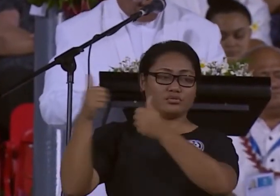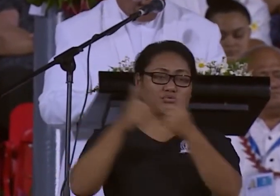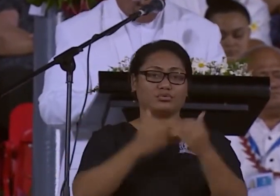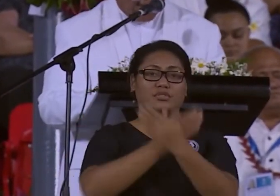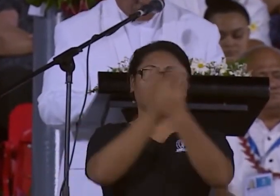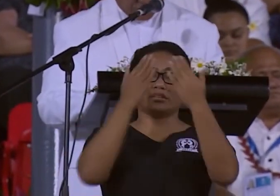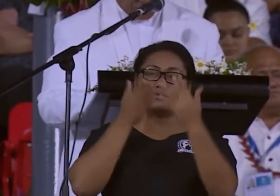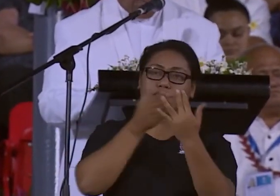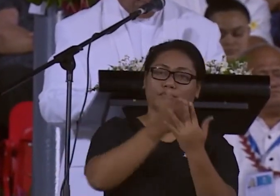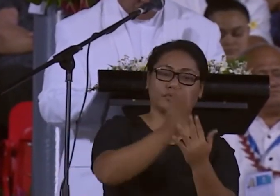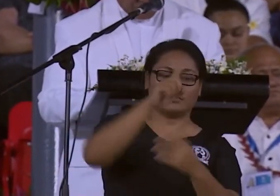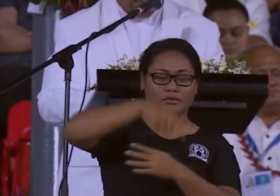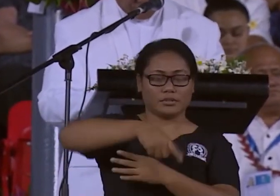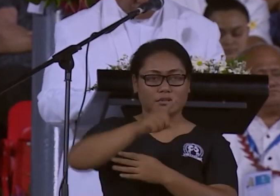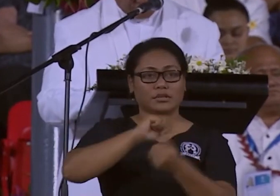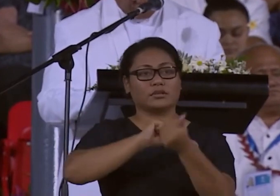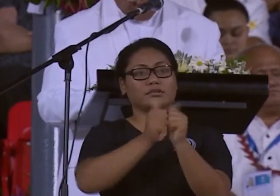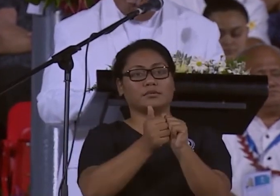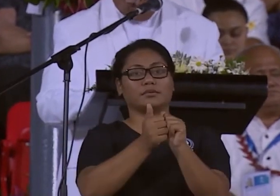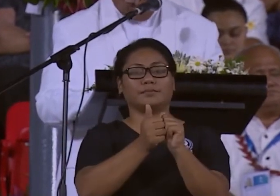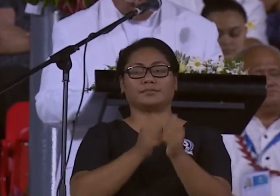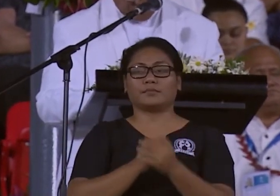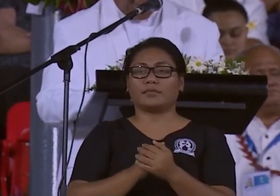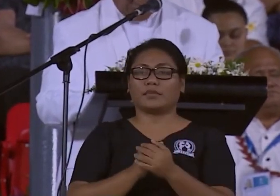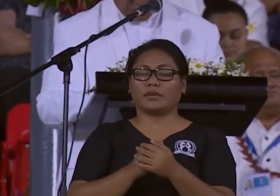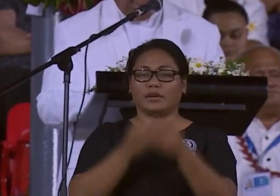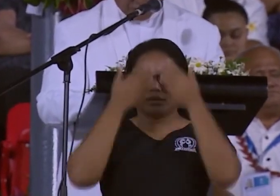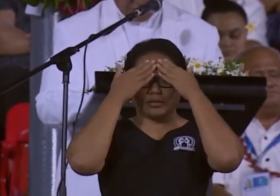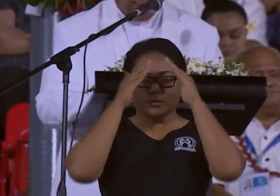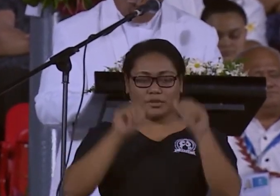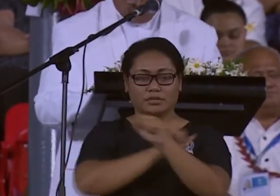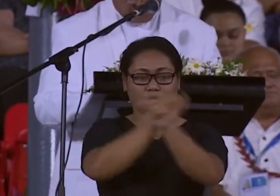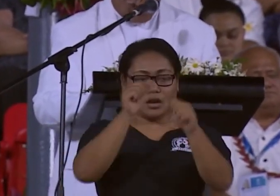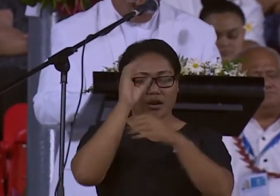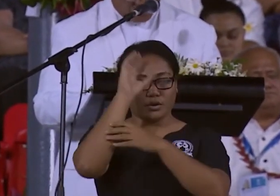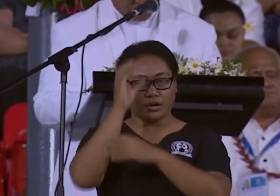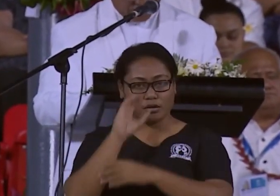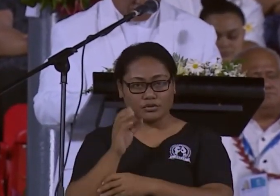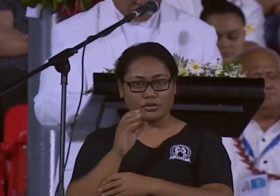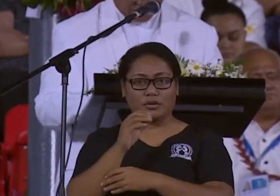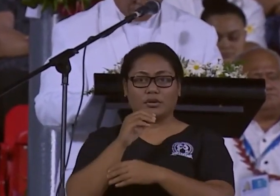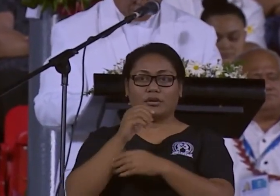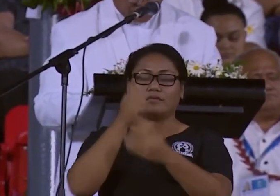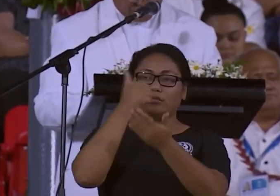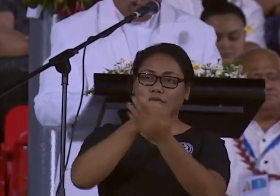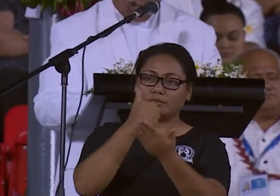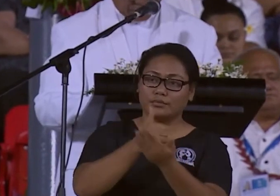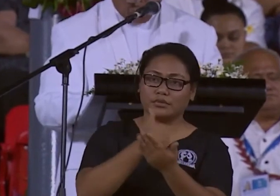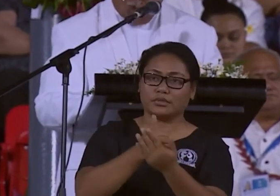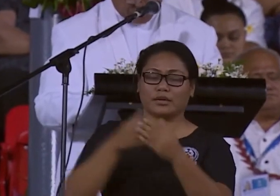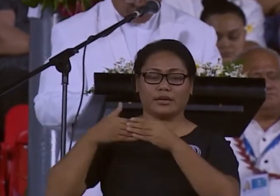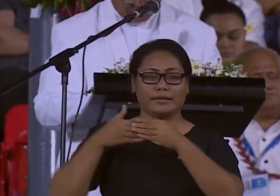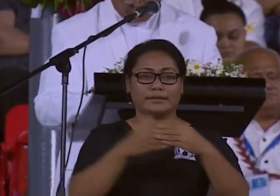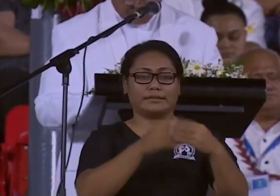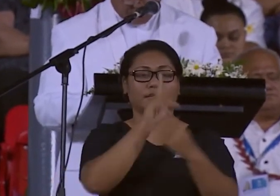days throughout this sporting event, and bless our country for hosting such an